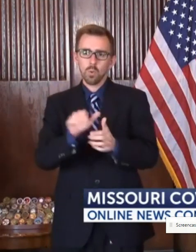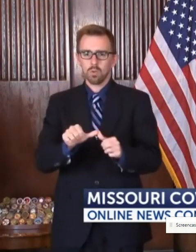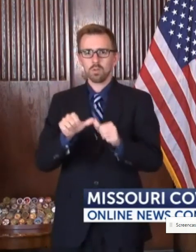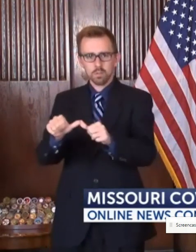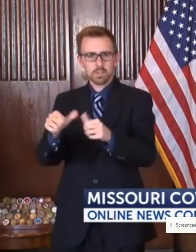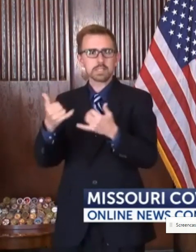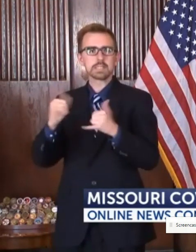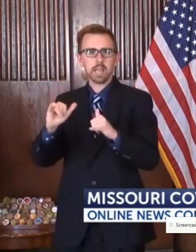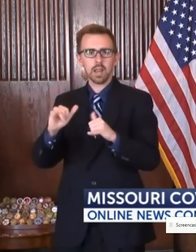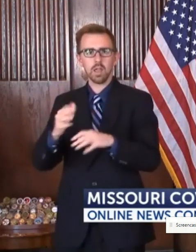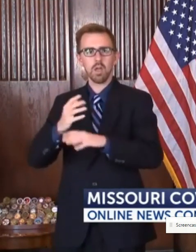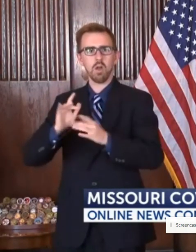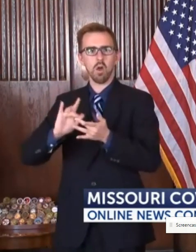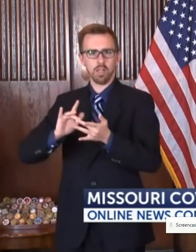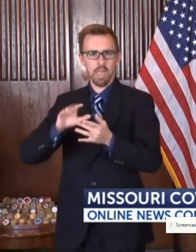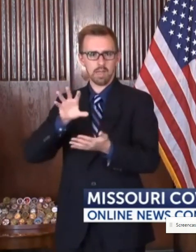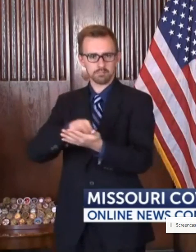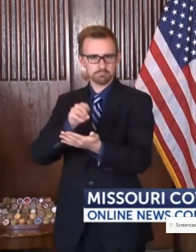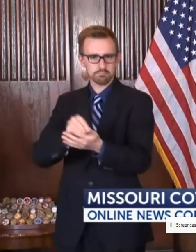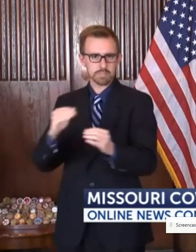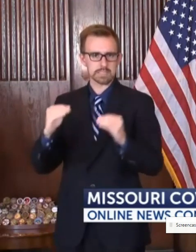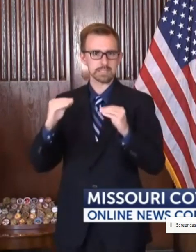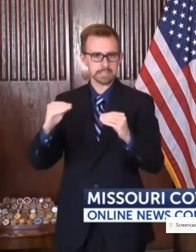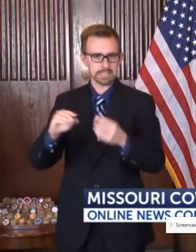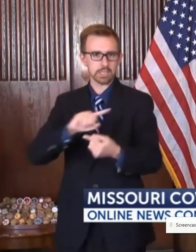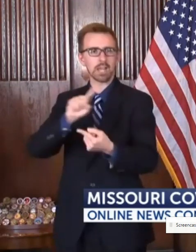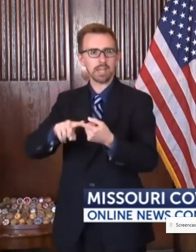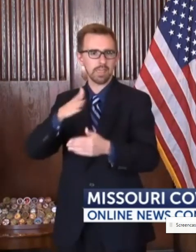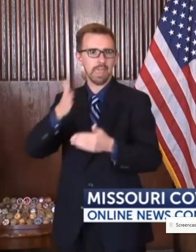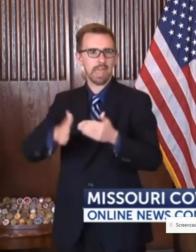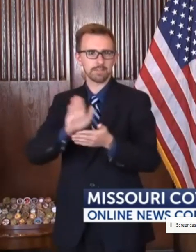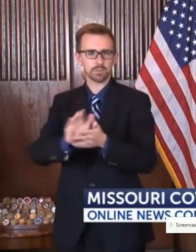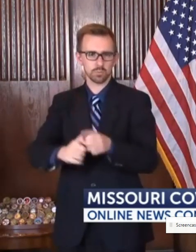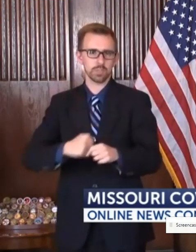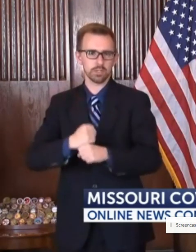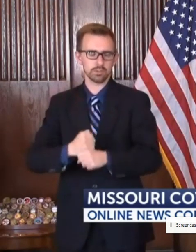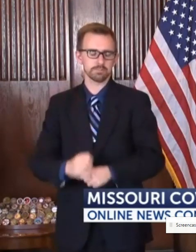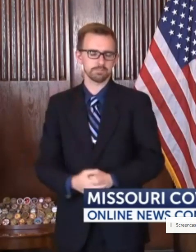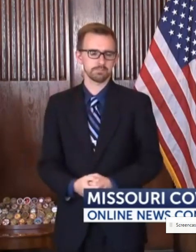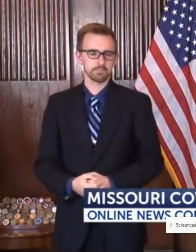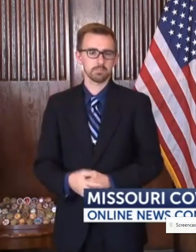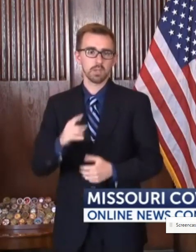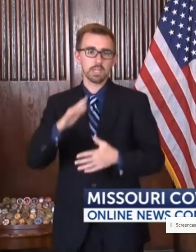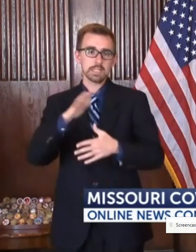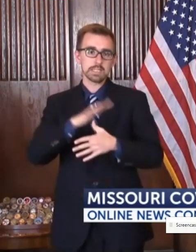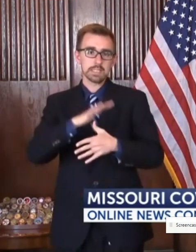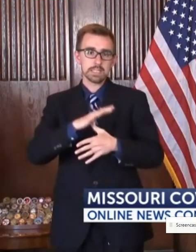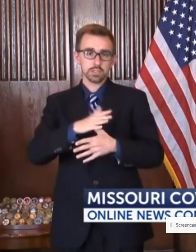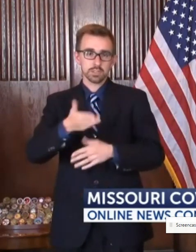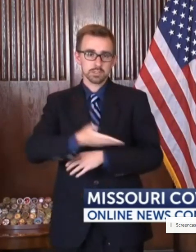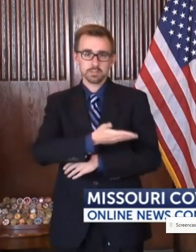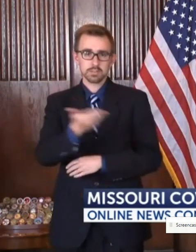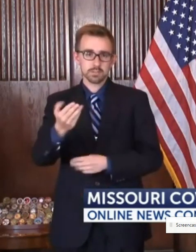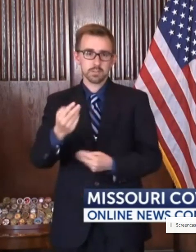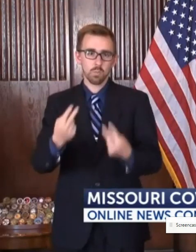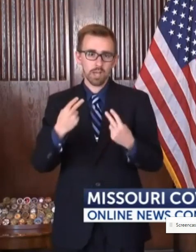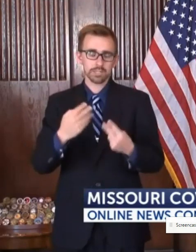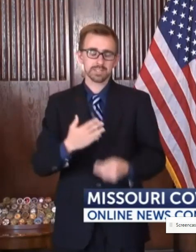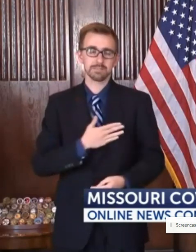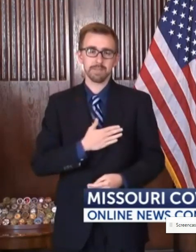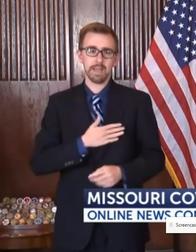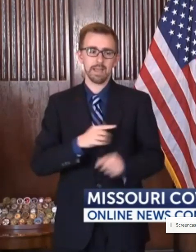to remote learning until that day. On a personal note of the senior class that's out there,